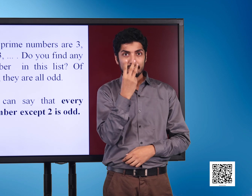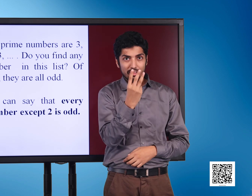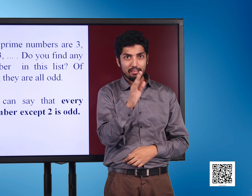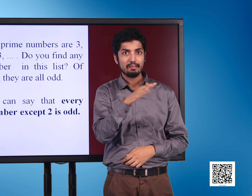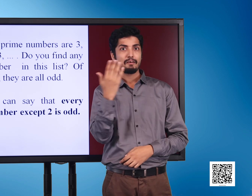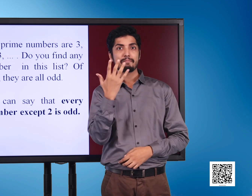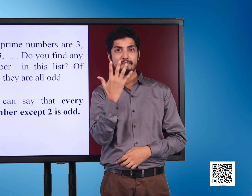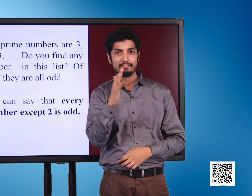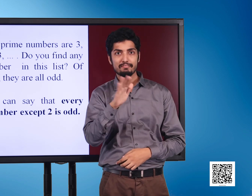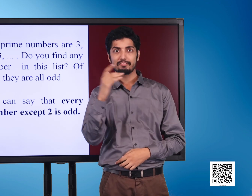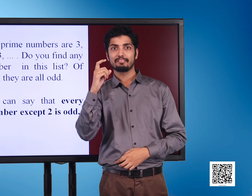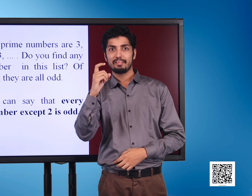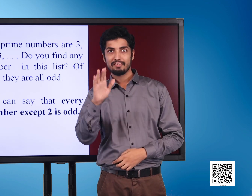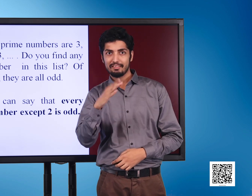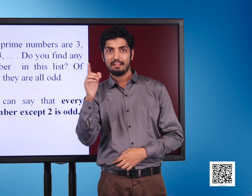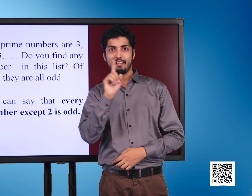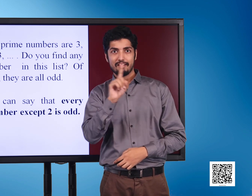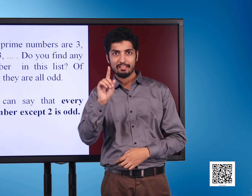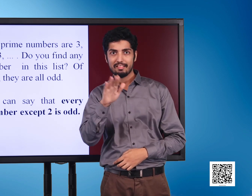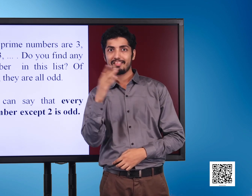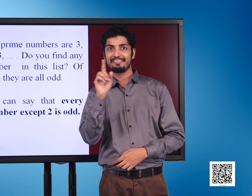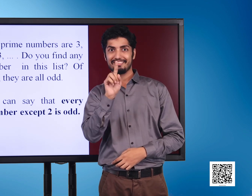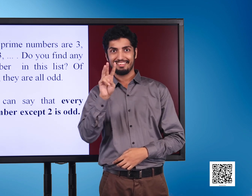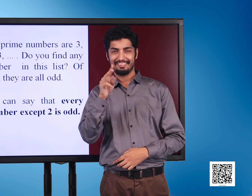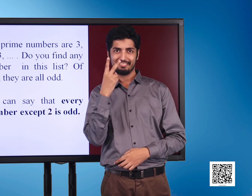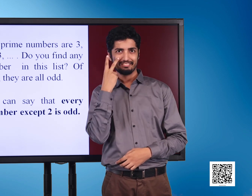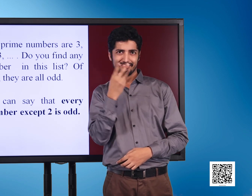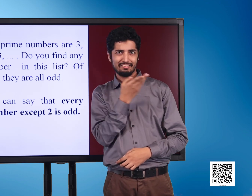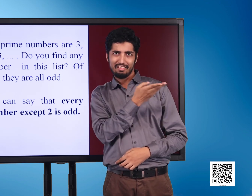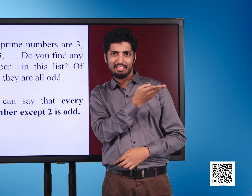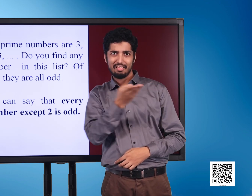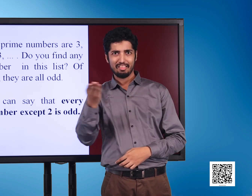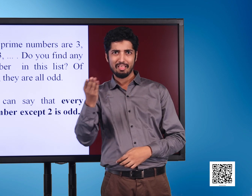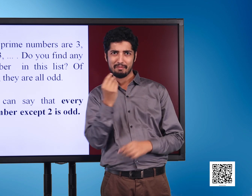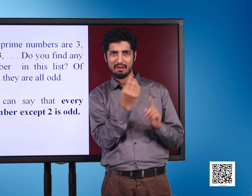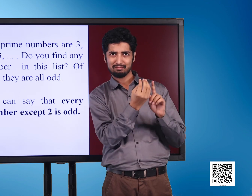3, 5, 7, 11, 13, and so on.